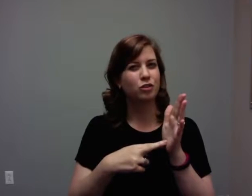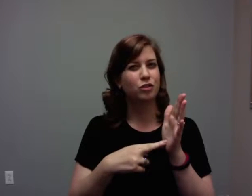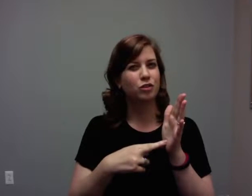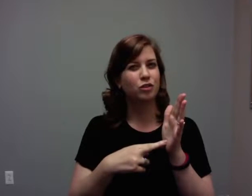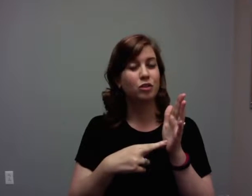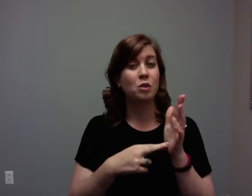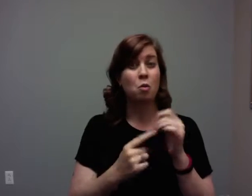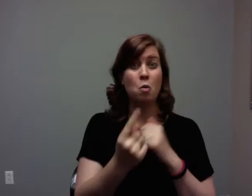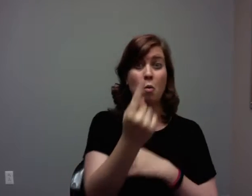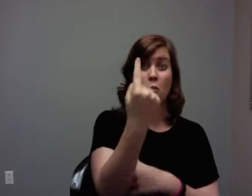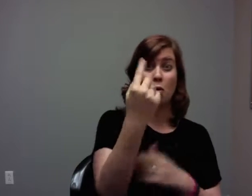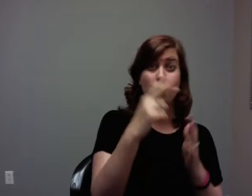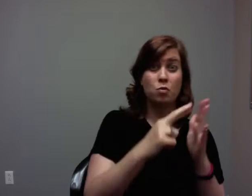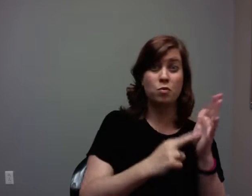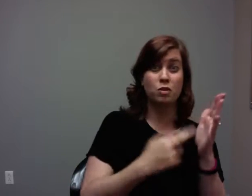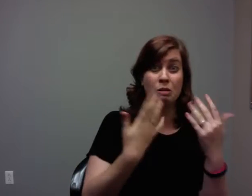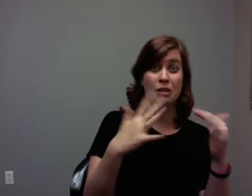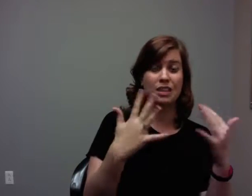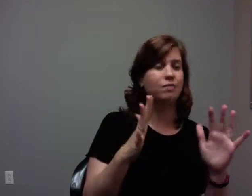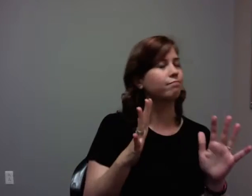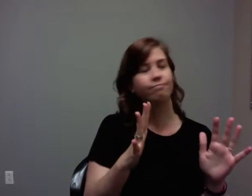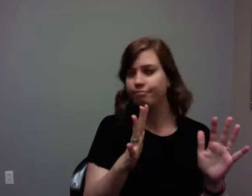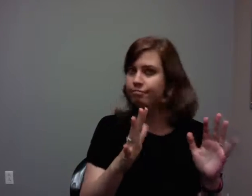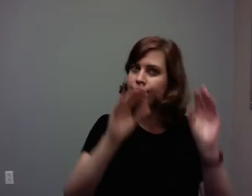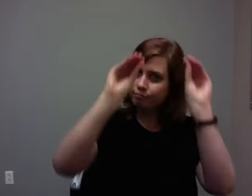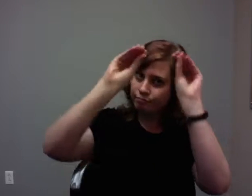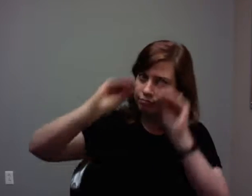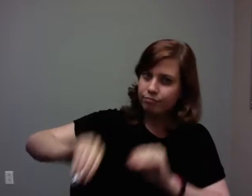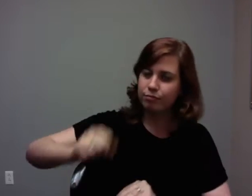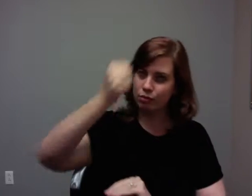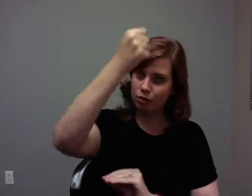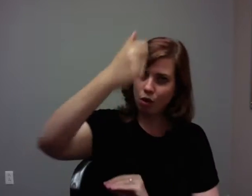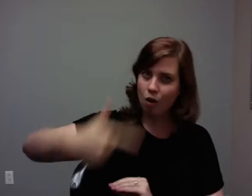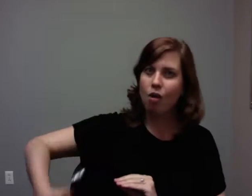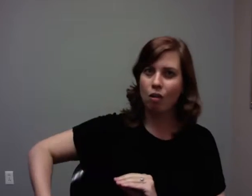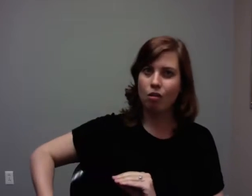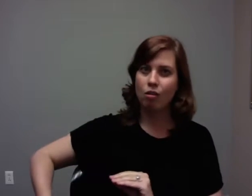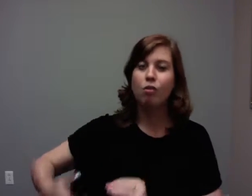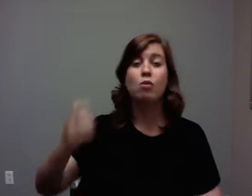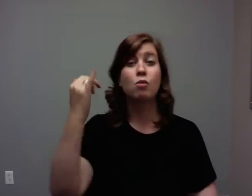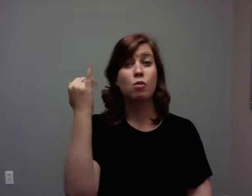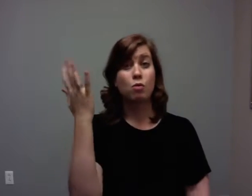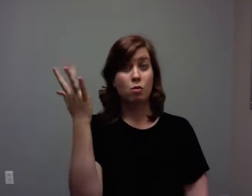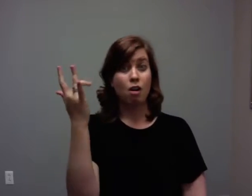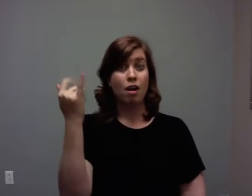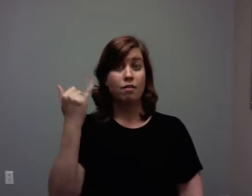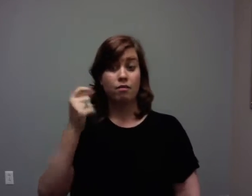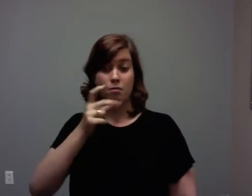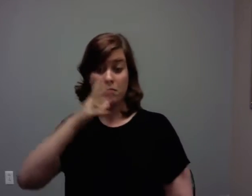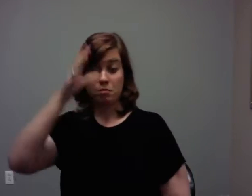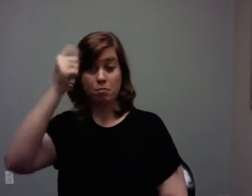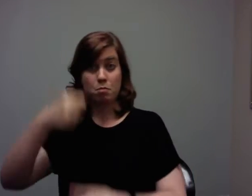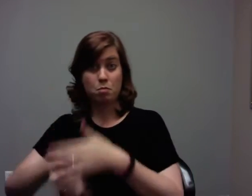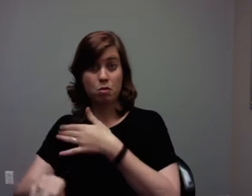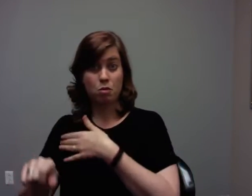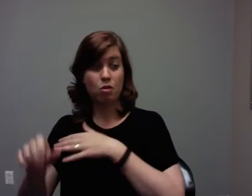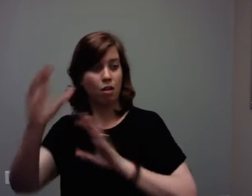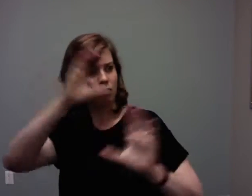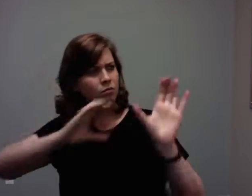possibly can. Get that information in there. Because if someone's looking for you and they have similar or that information as